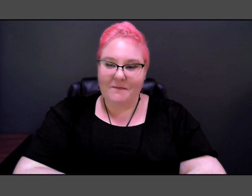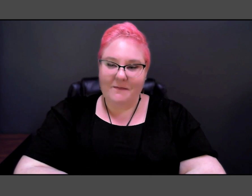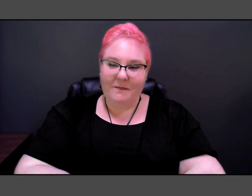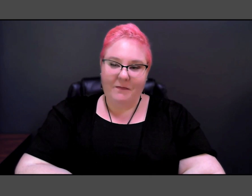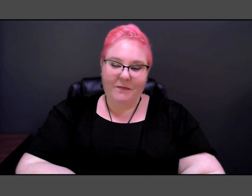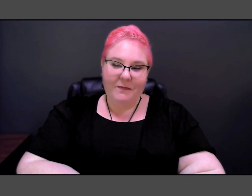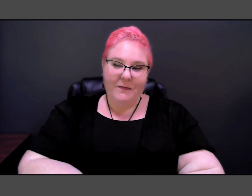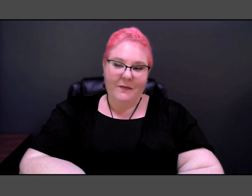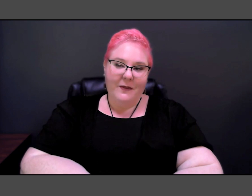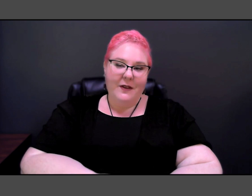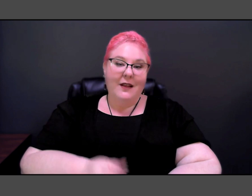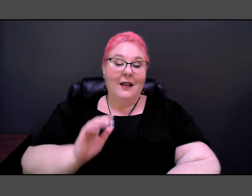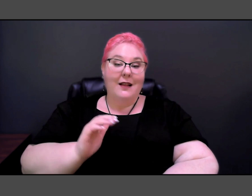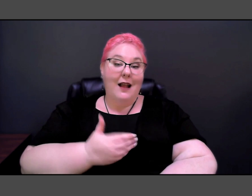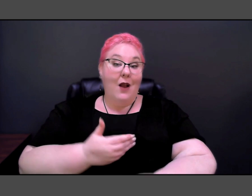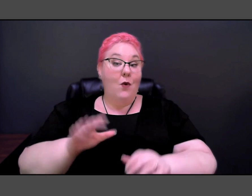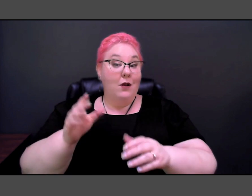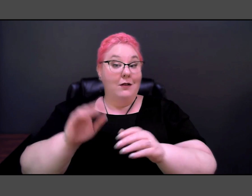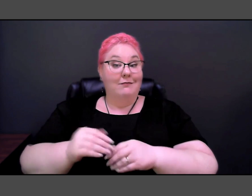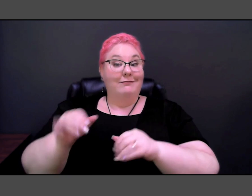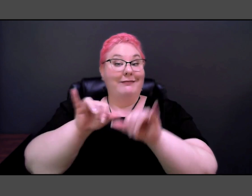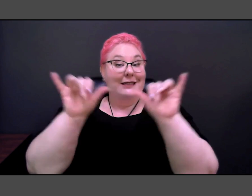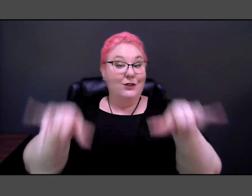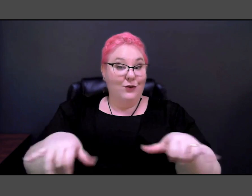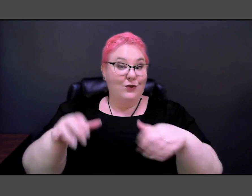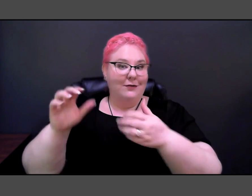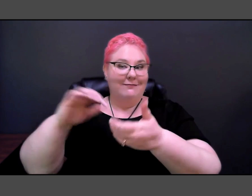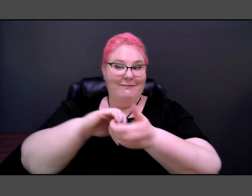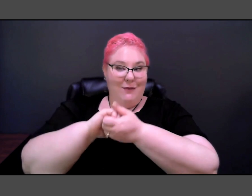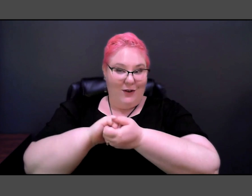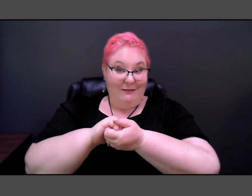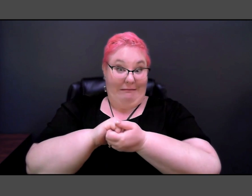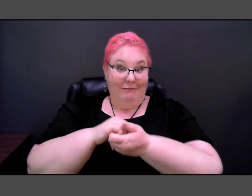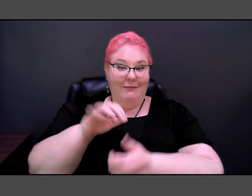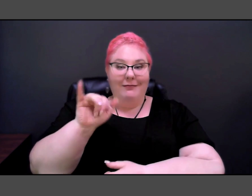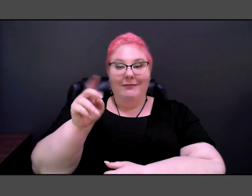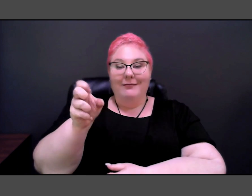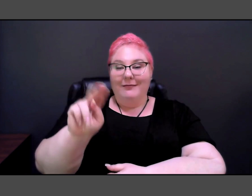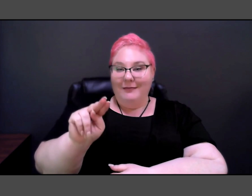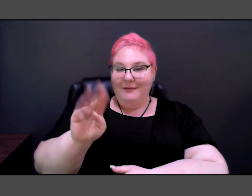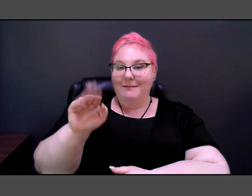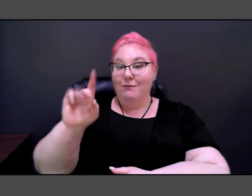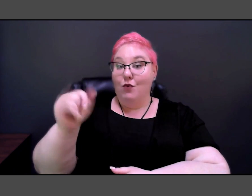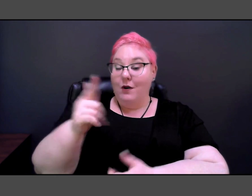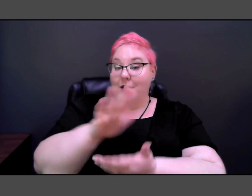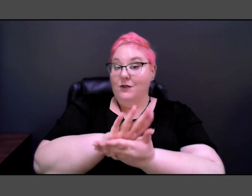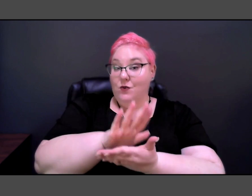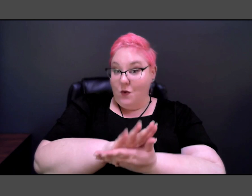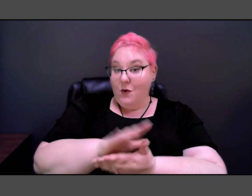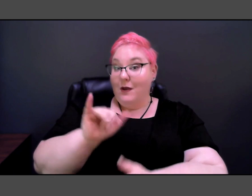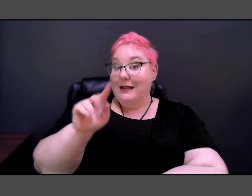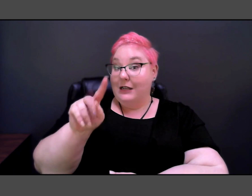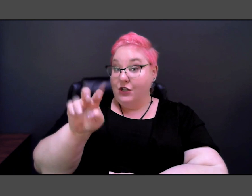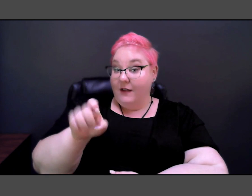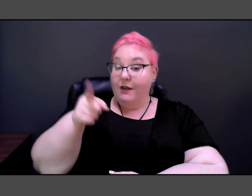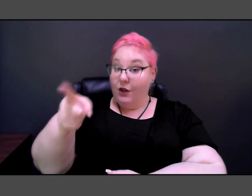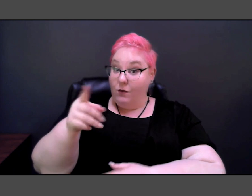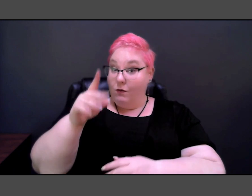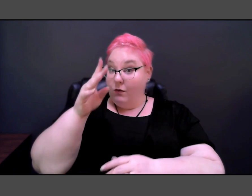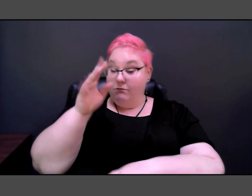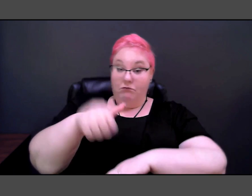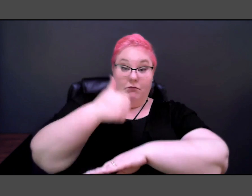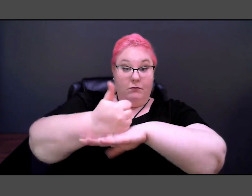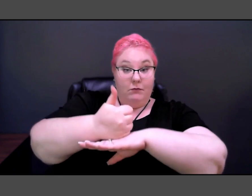partnered around the Federal Indian Boarding School Initiative, which you created and have led for the past 3 years. And so